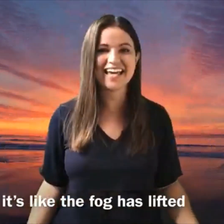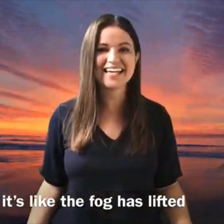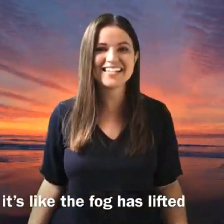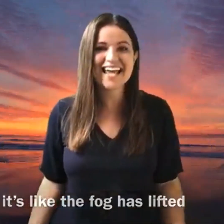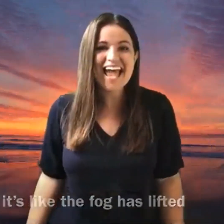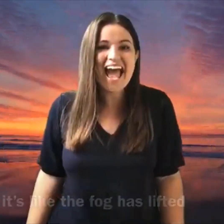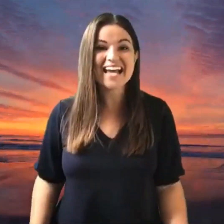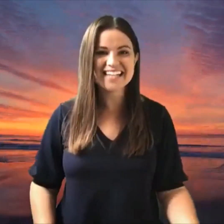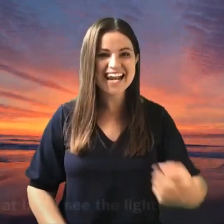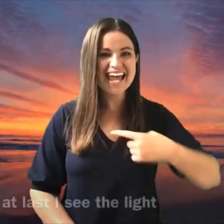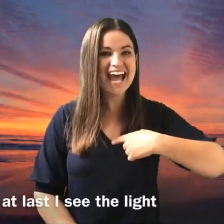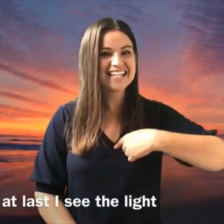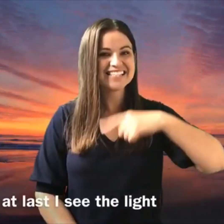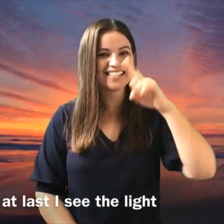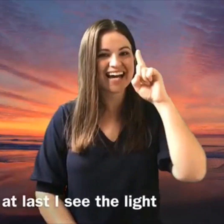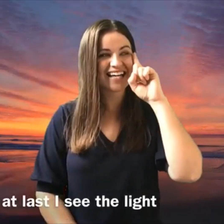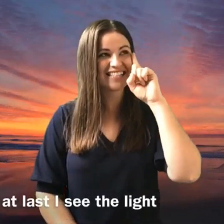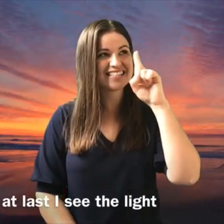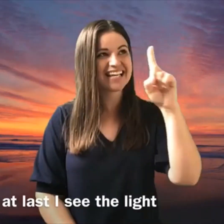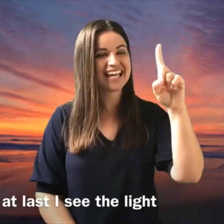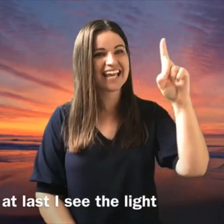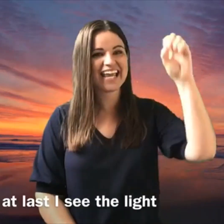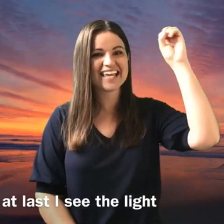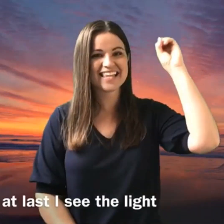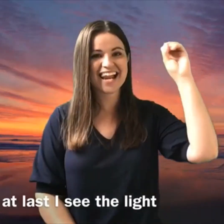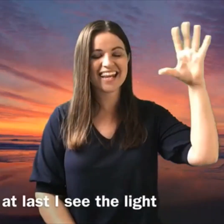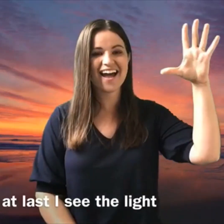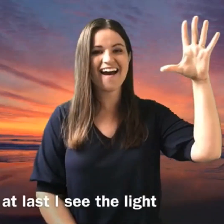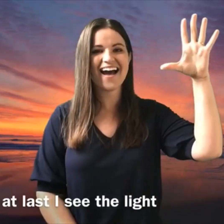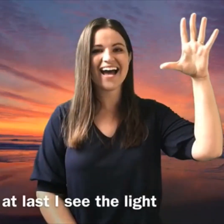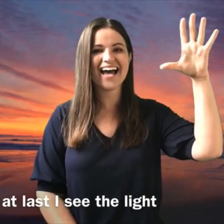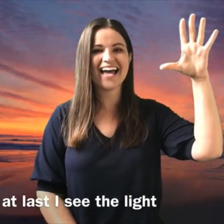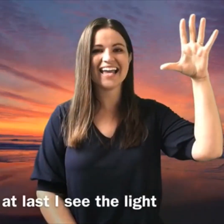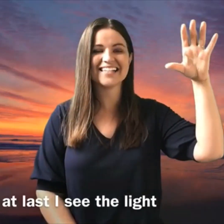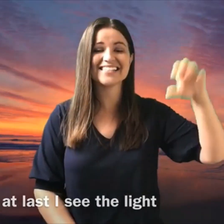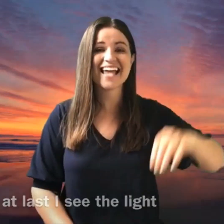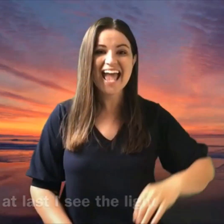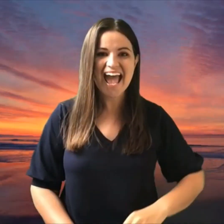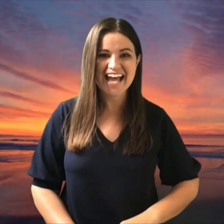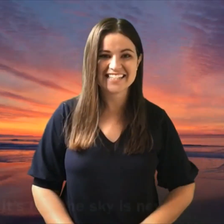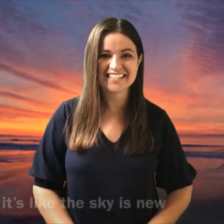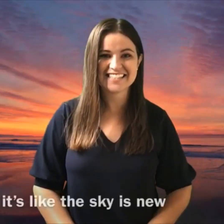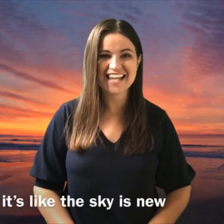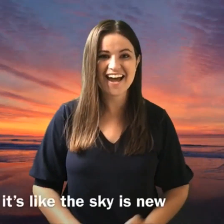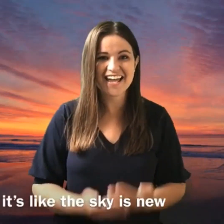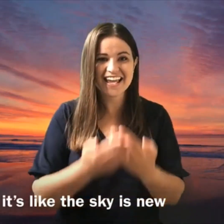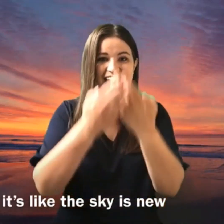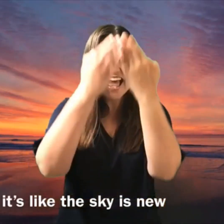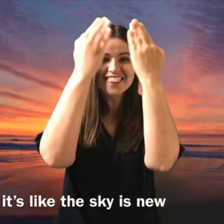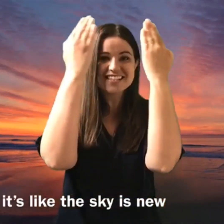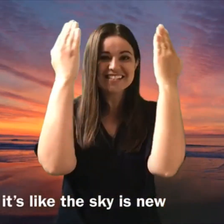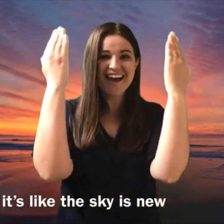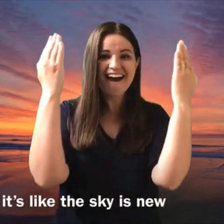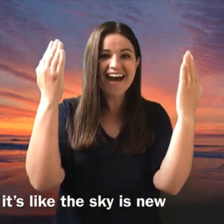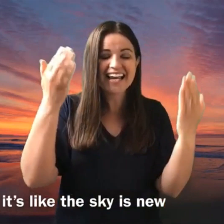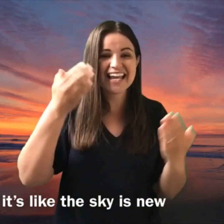lifted, and at last I see the light, and it's like the sky